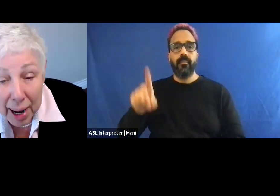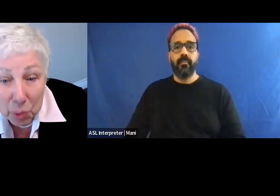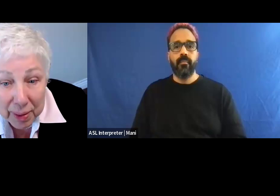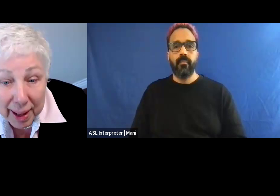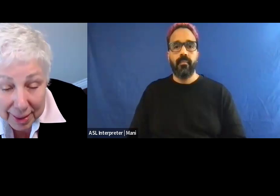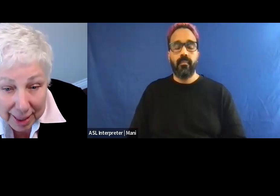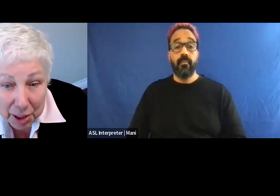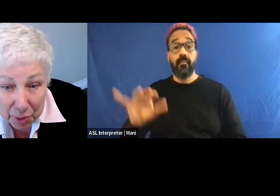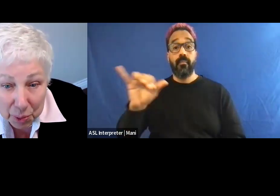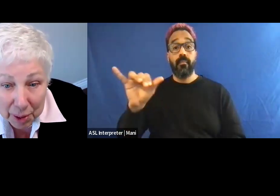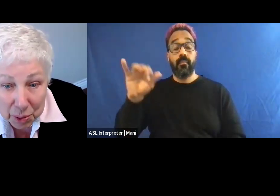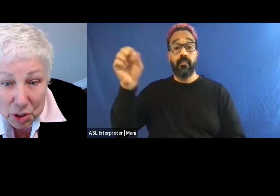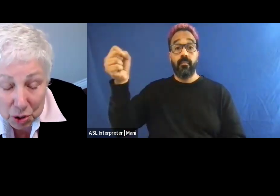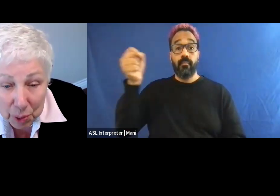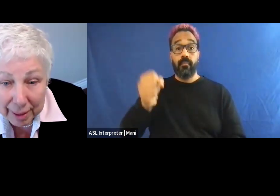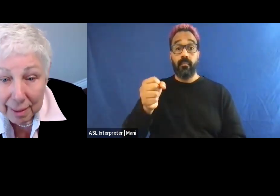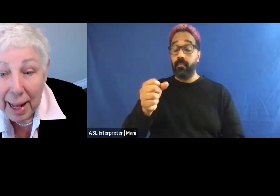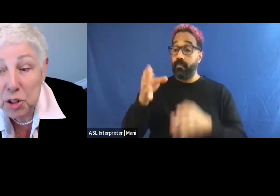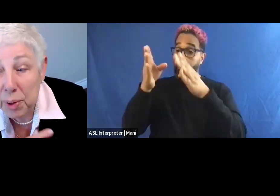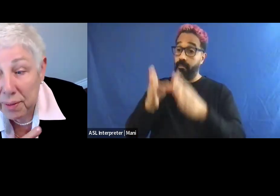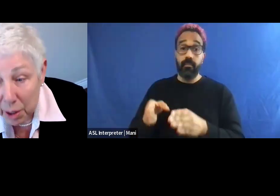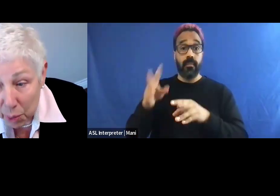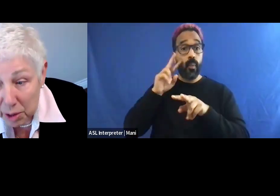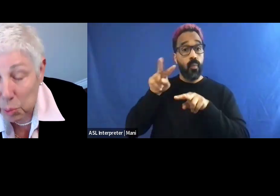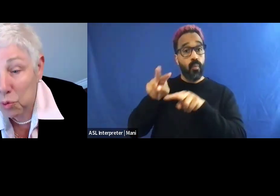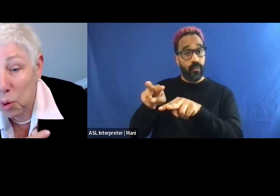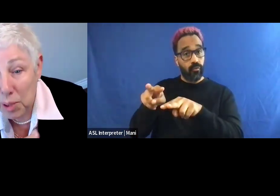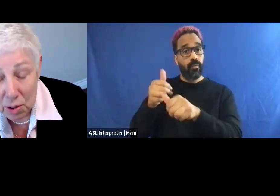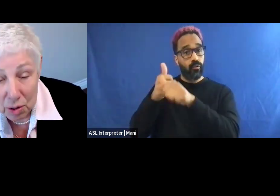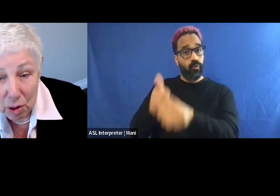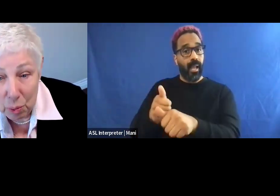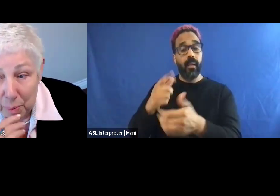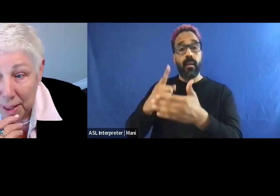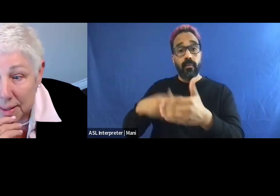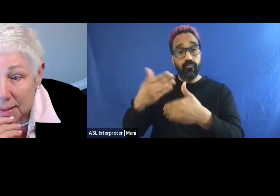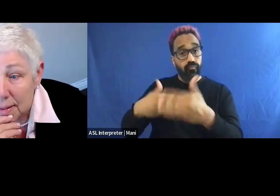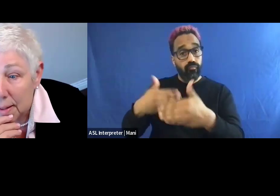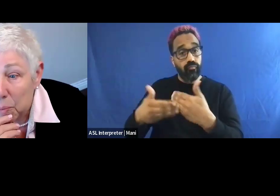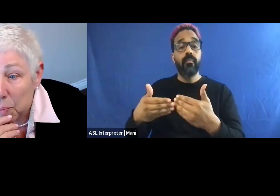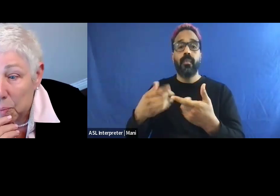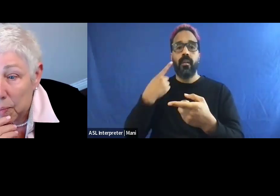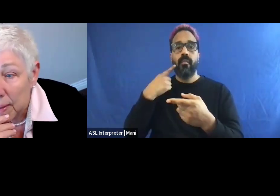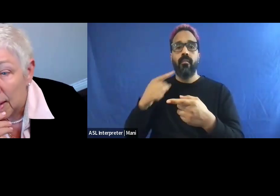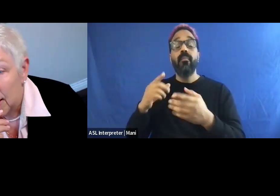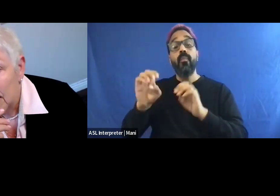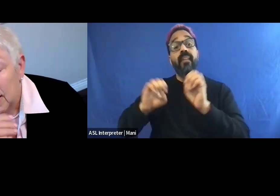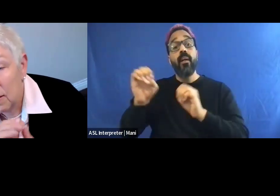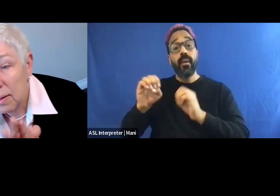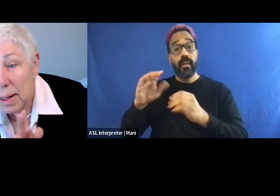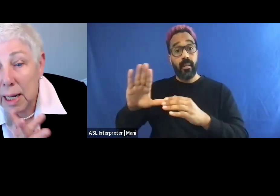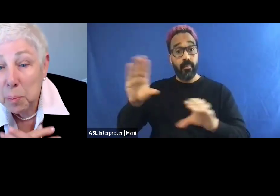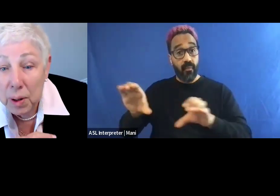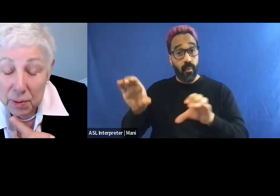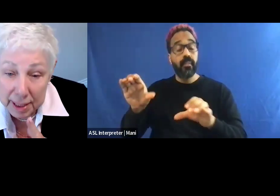keeping track of what that executive director is doing as you evaluate their performance on an ongoing basis.